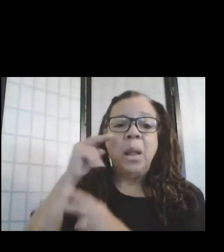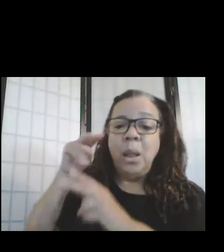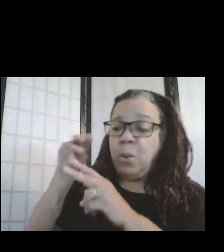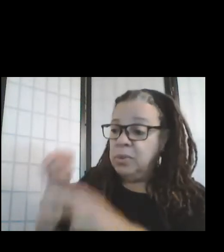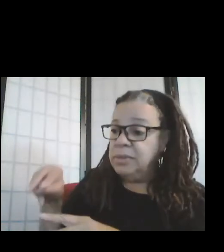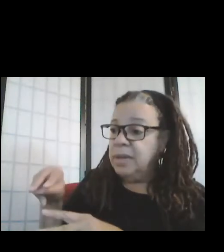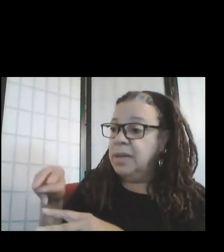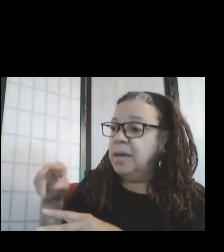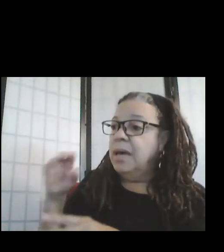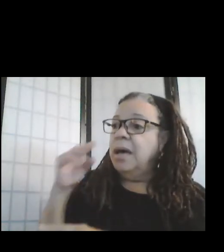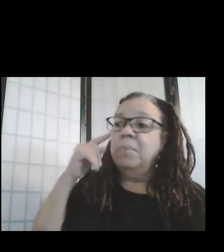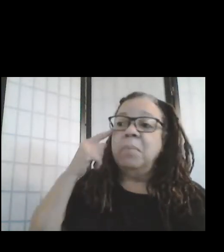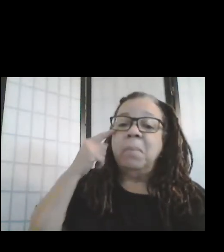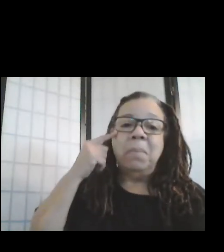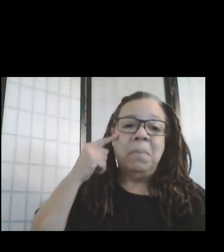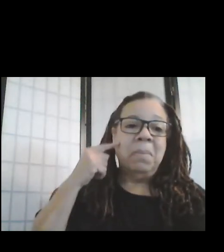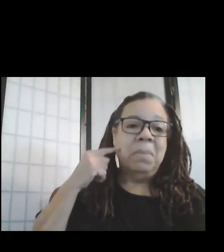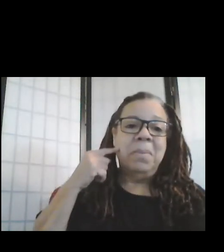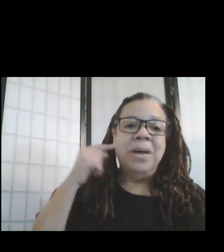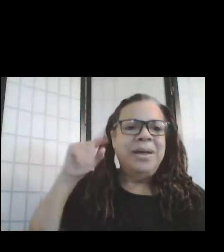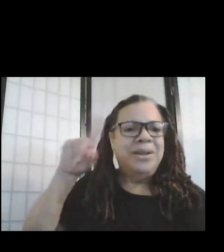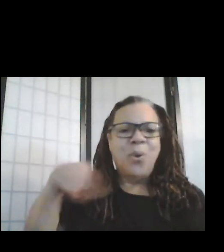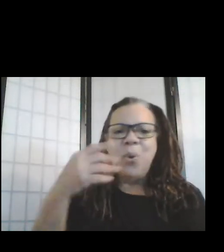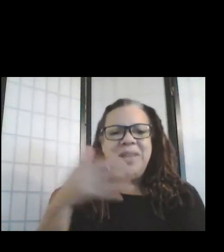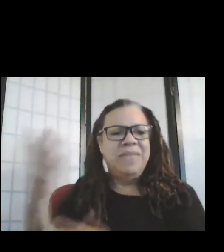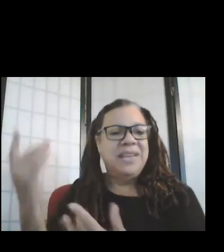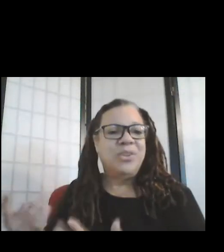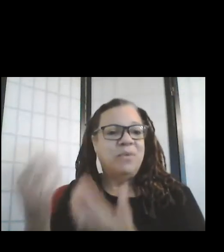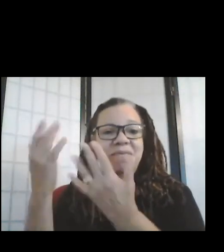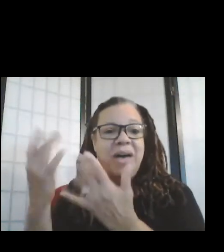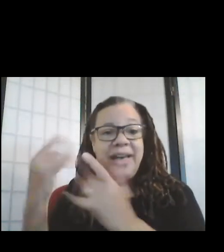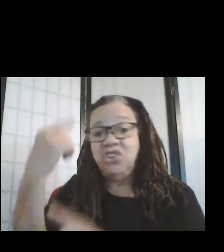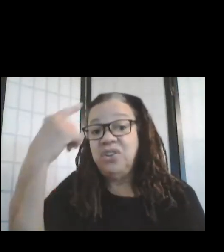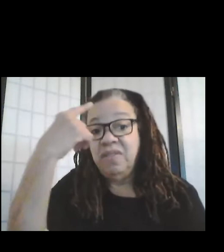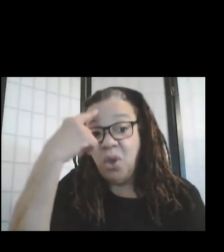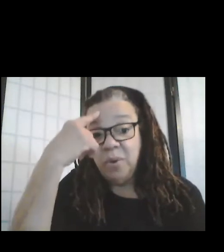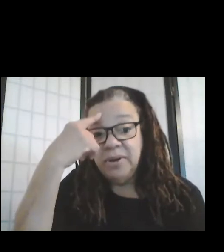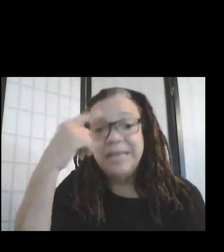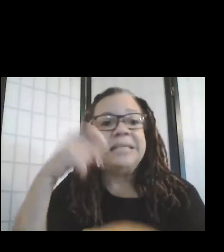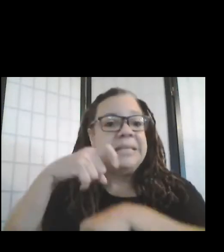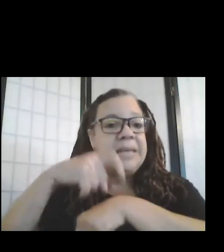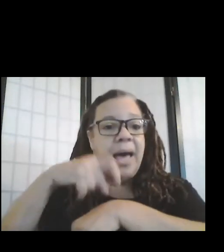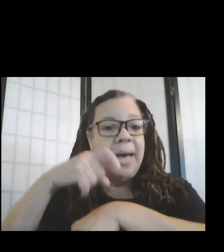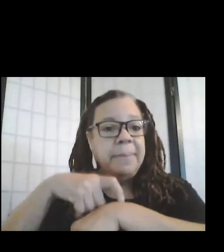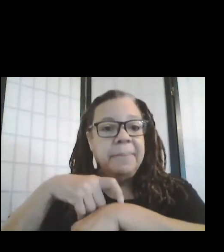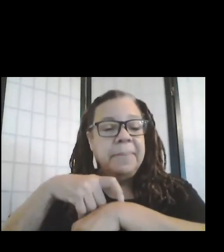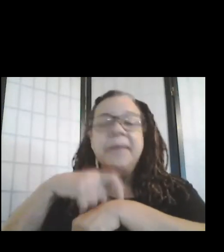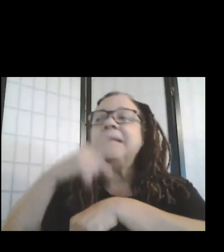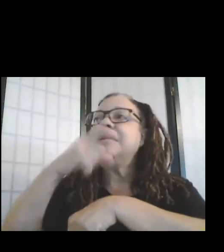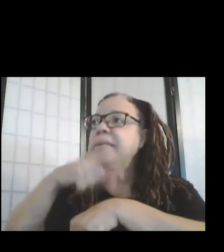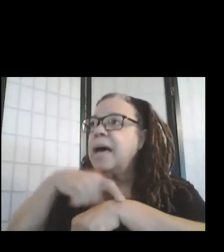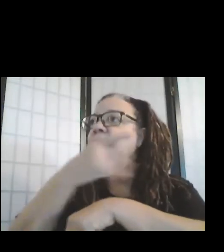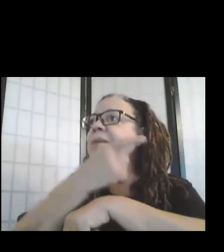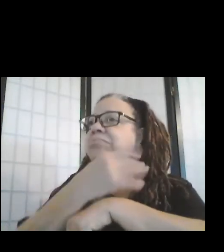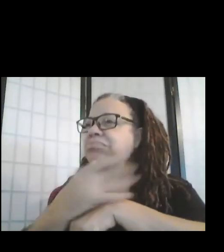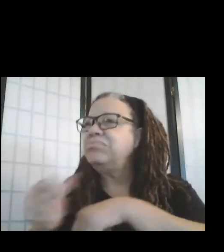mist with tears, for the only thing on fire these days, she thinks, is time blazing away all around